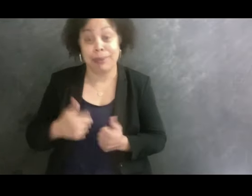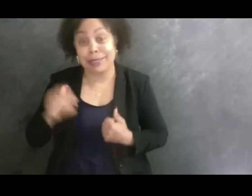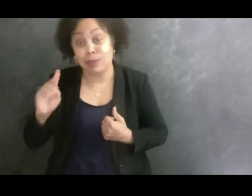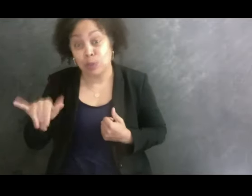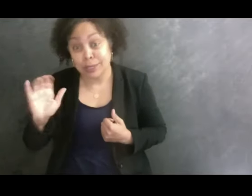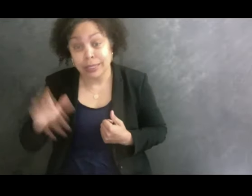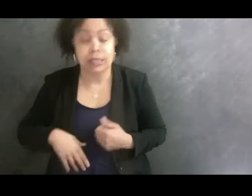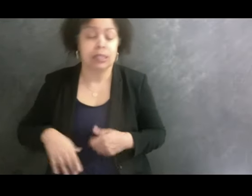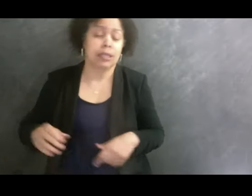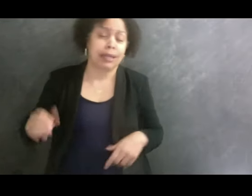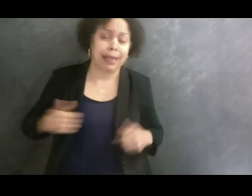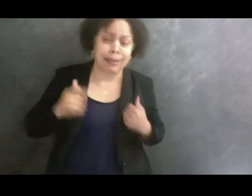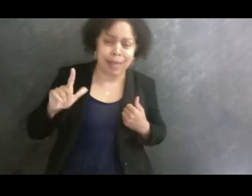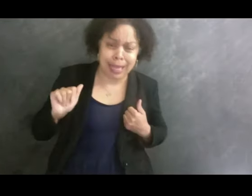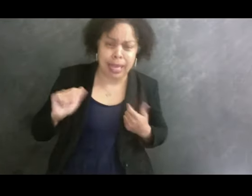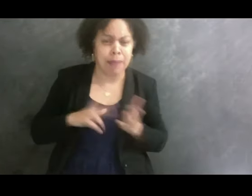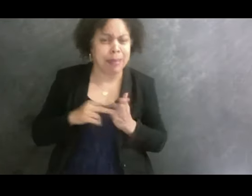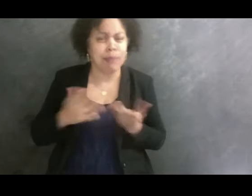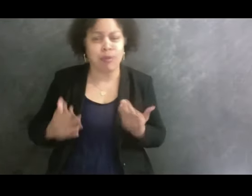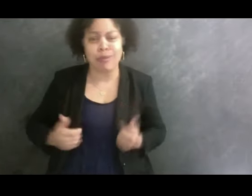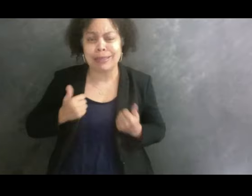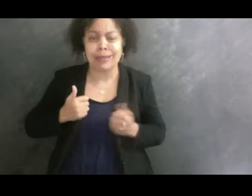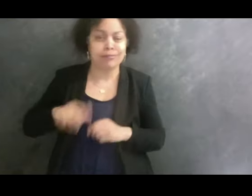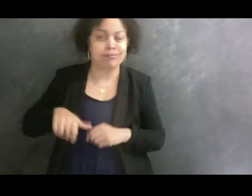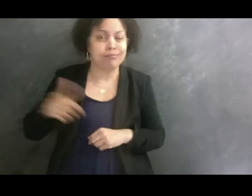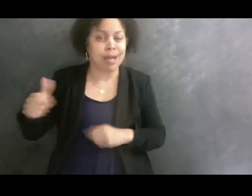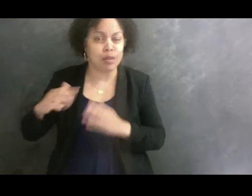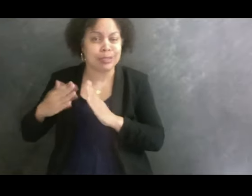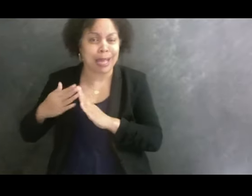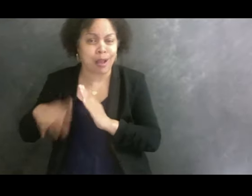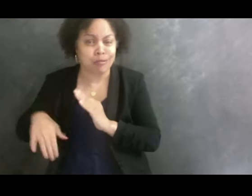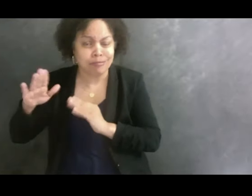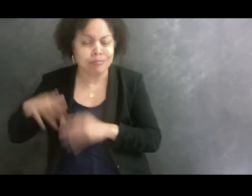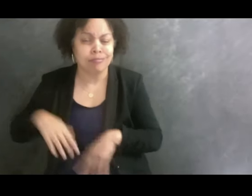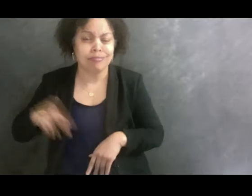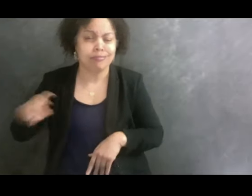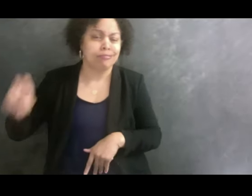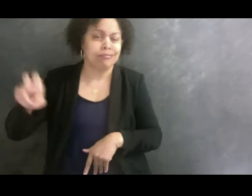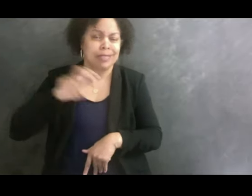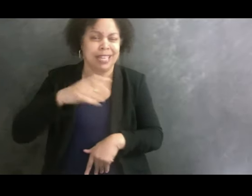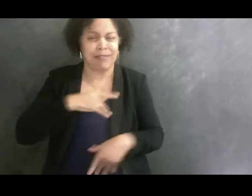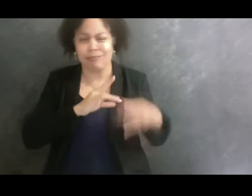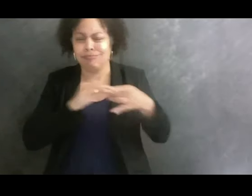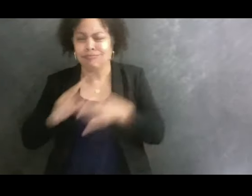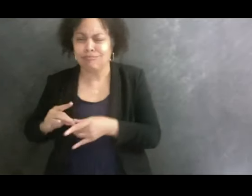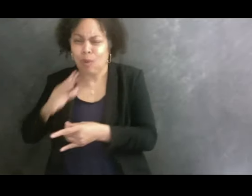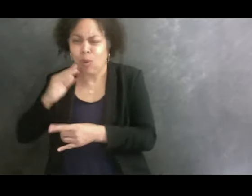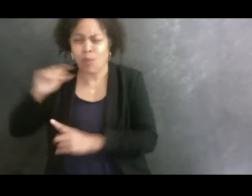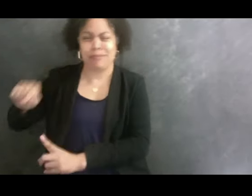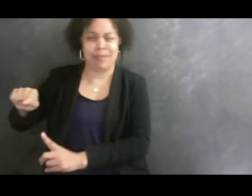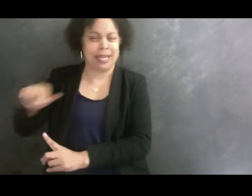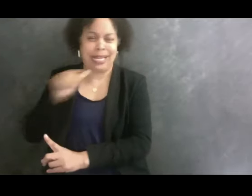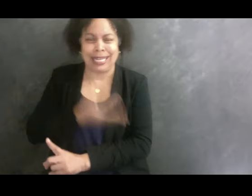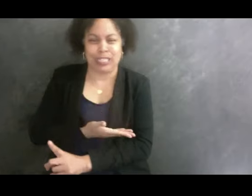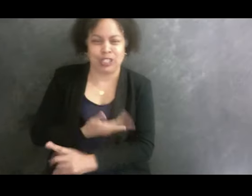Angeles. You might have moved pretty recently and you might really still consider yourself aligned with other places around the country. So we